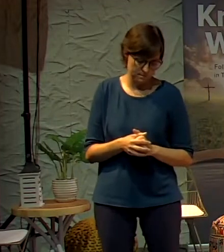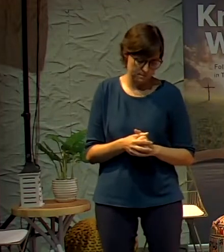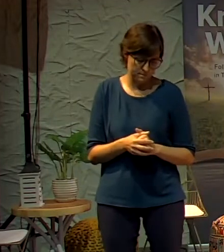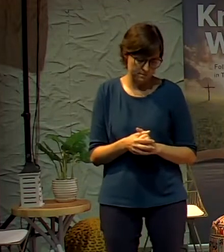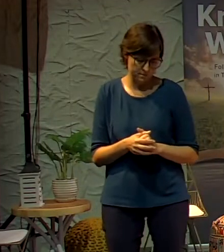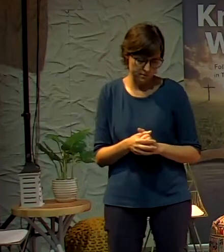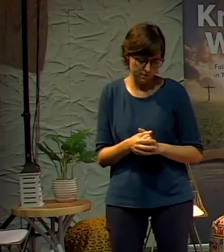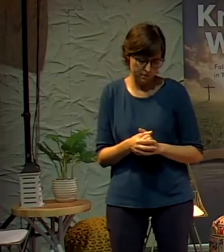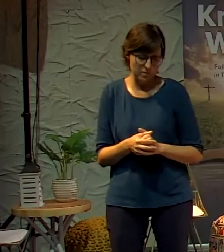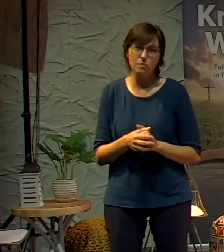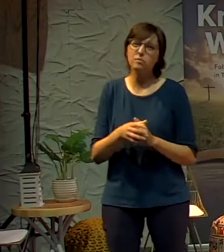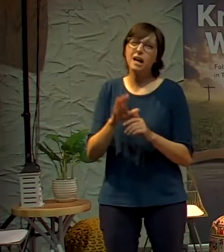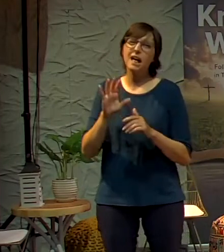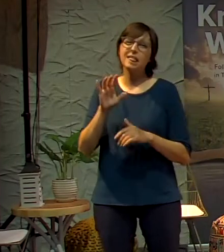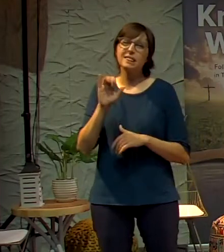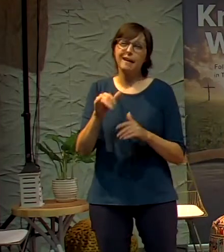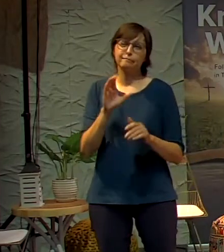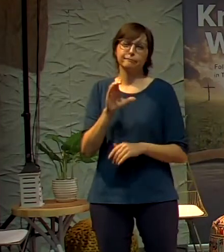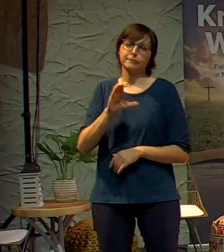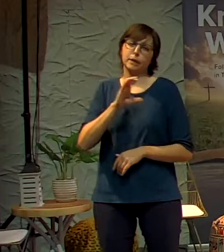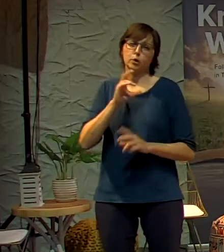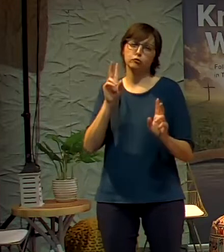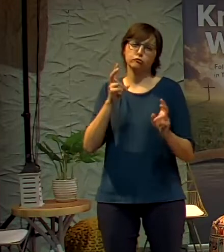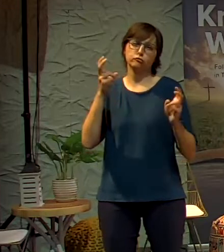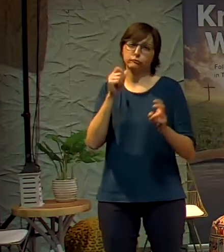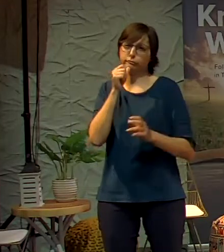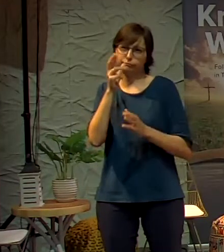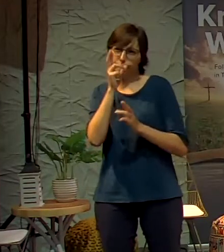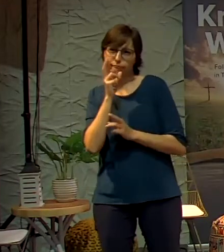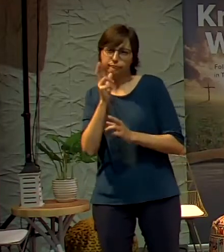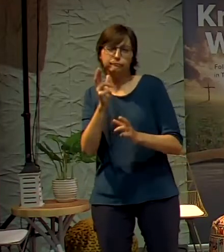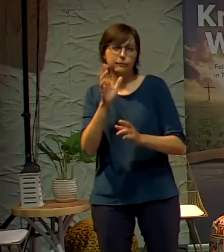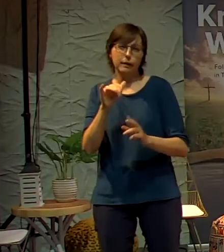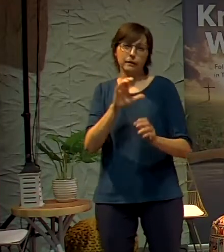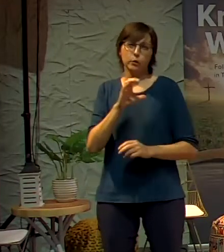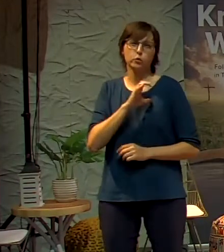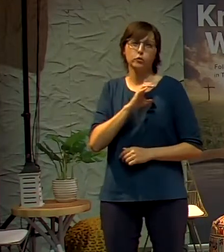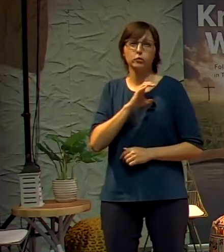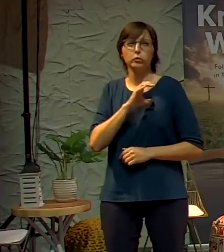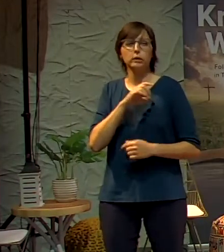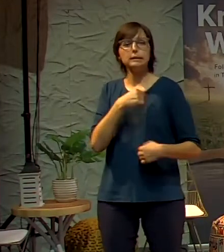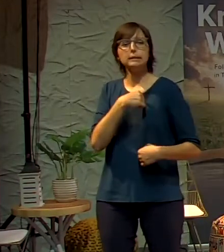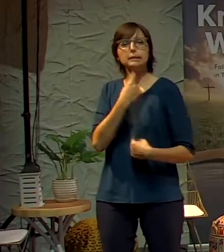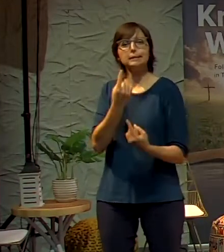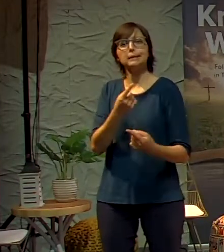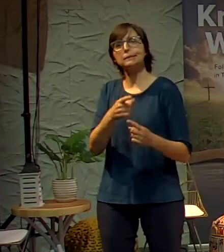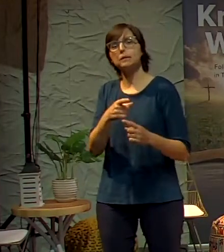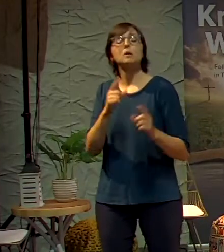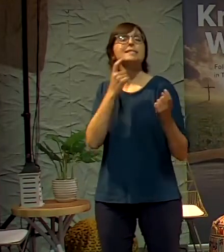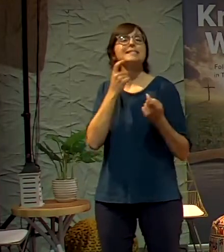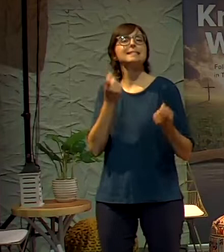share the disreputable character thing. You know, it's called the sin study. We say, okay, this is what sin